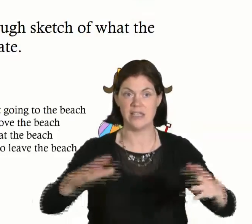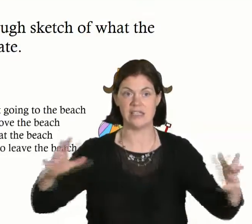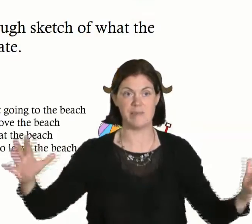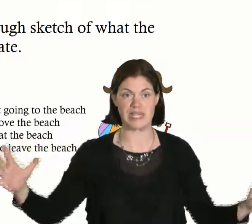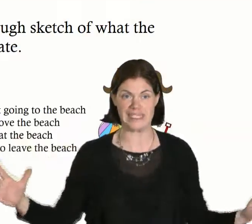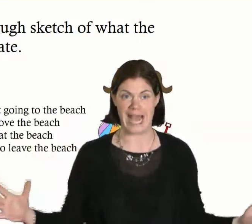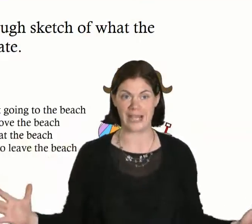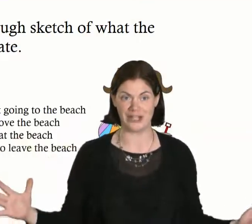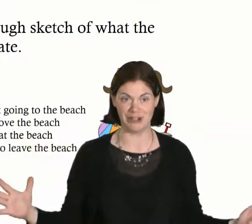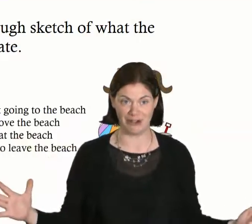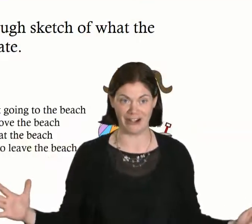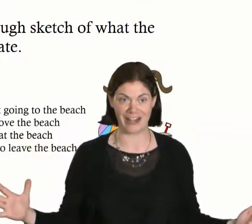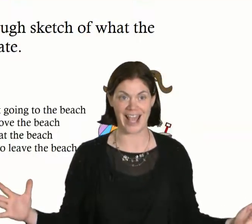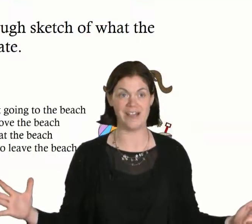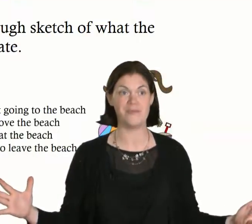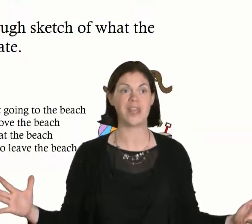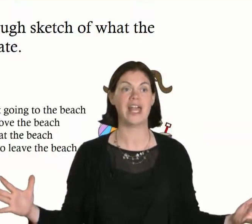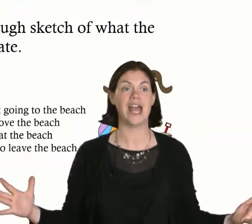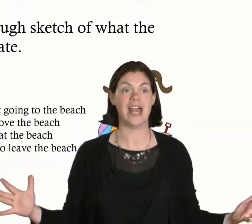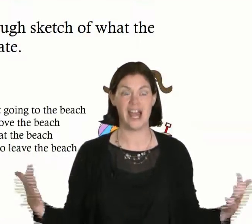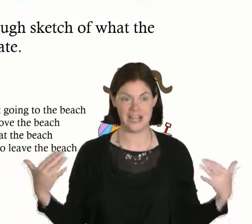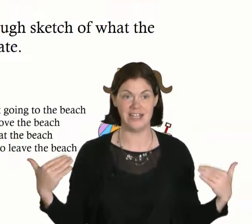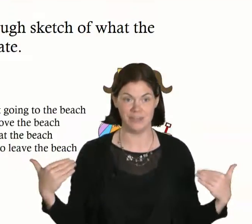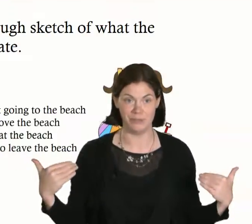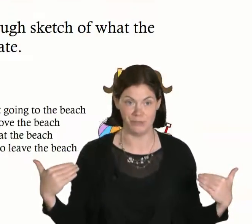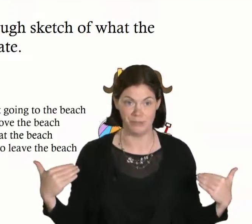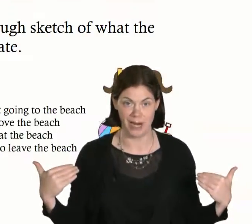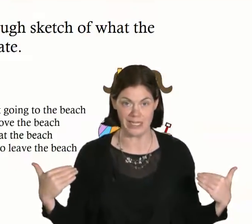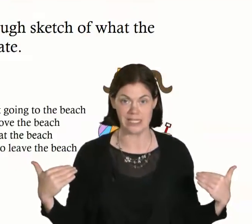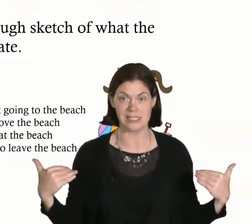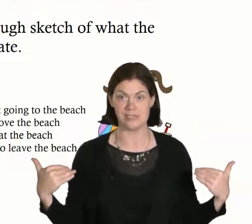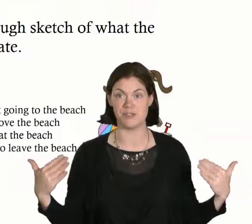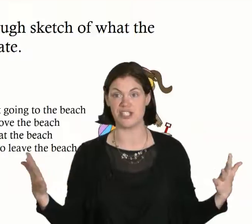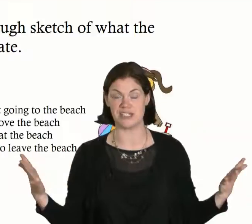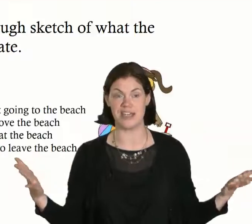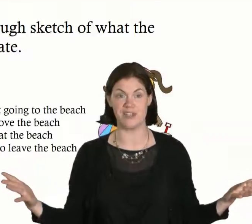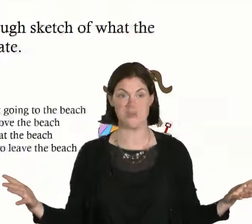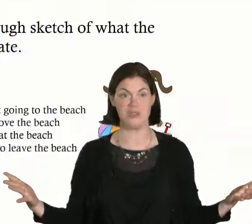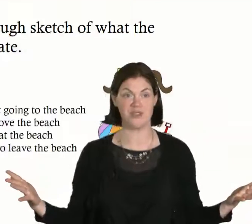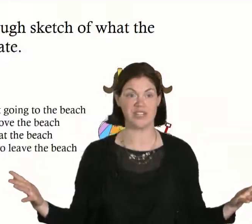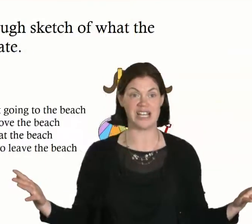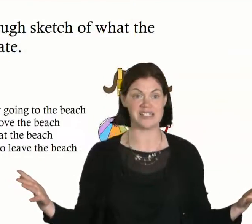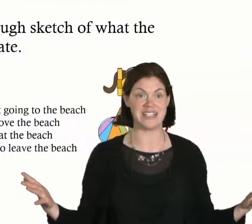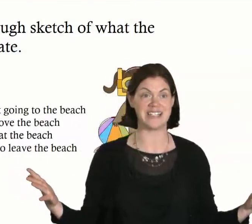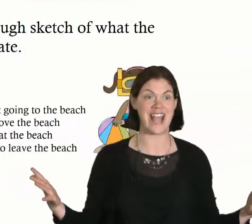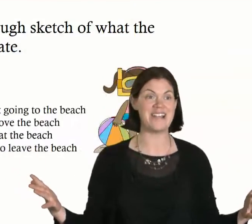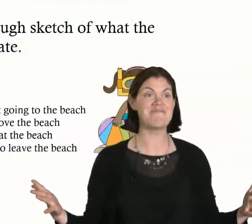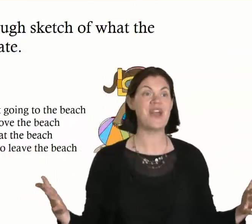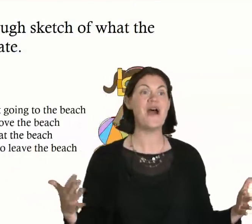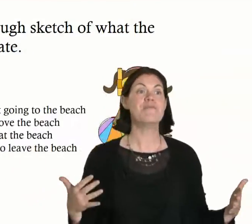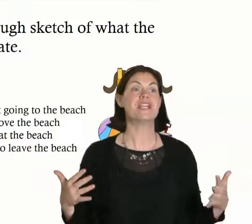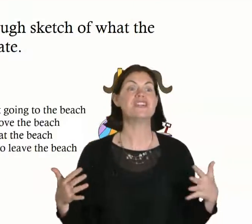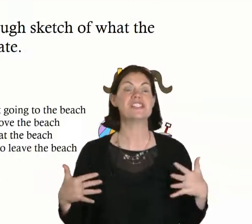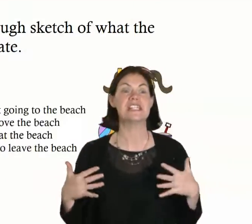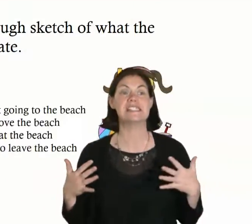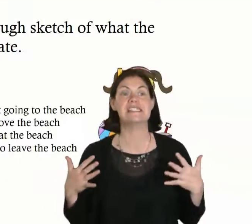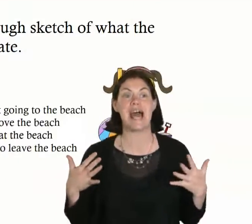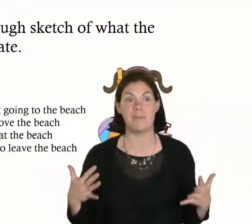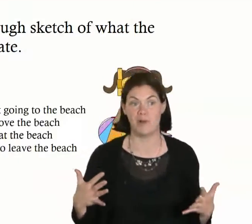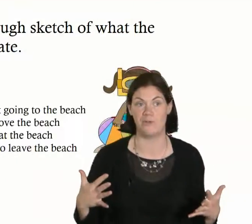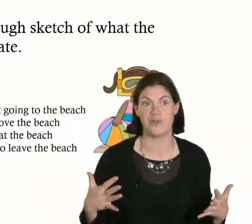nothing spectacular, okay? And I didn't even write this. This was just given to me for the lesson, okay? But here's